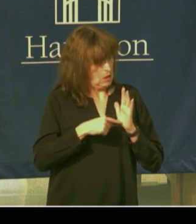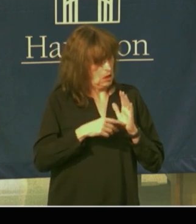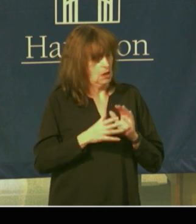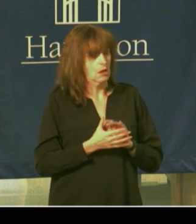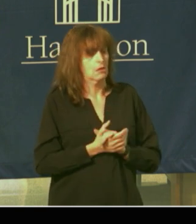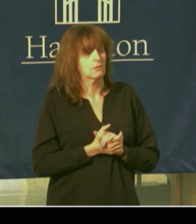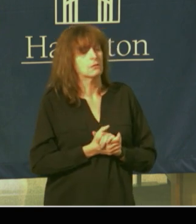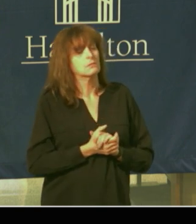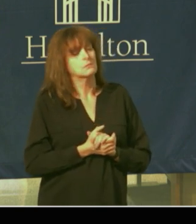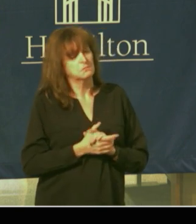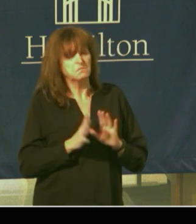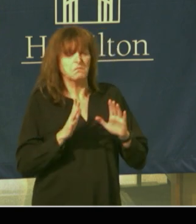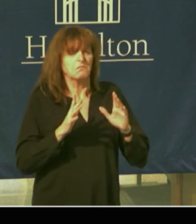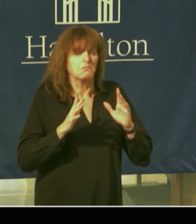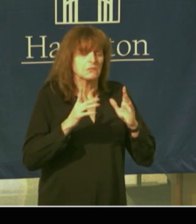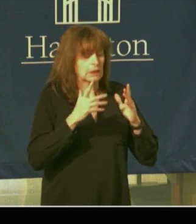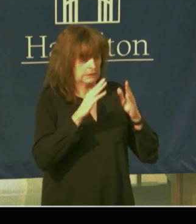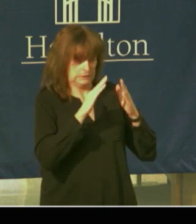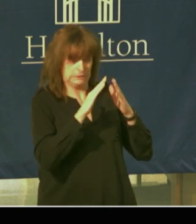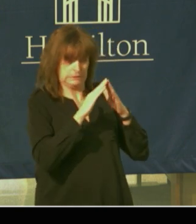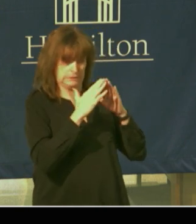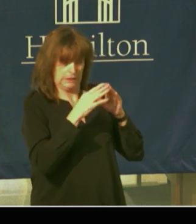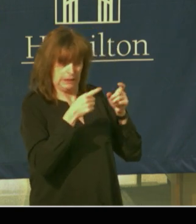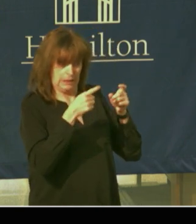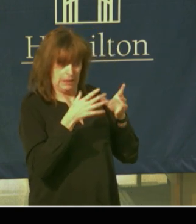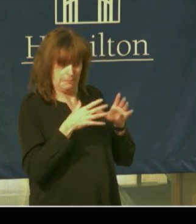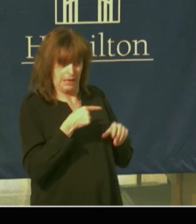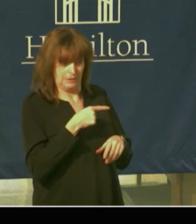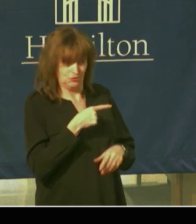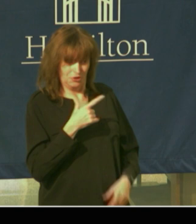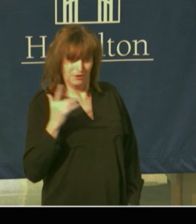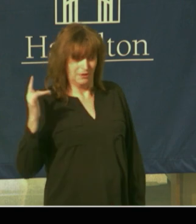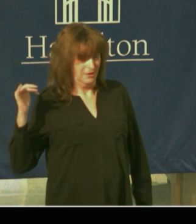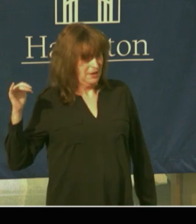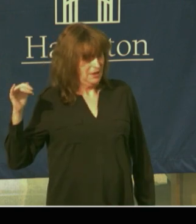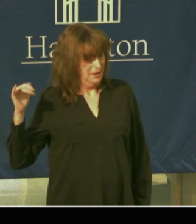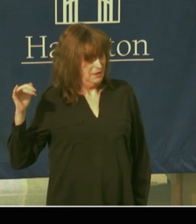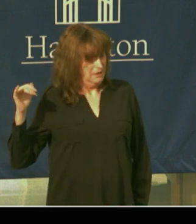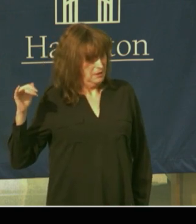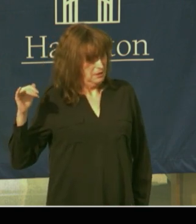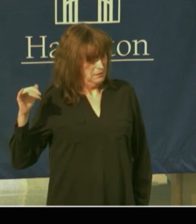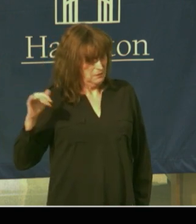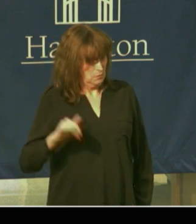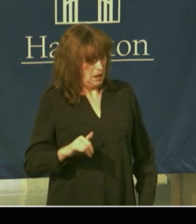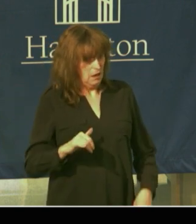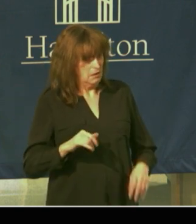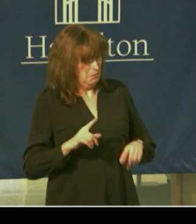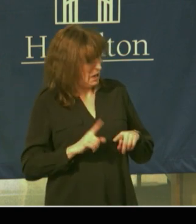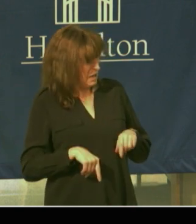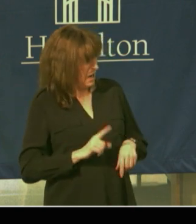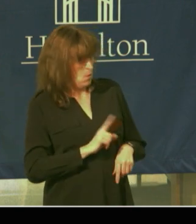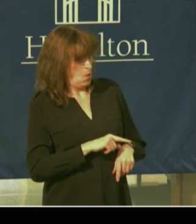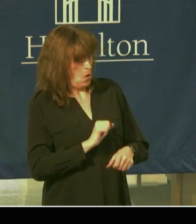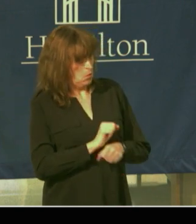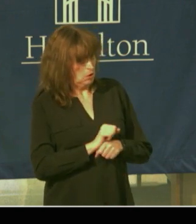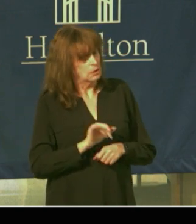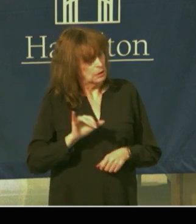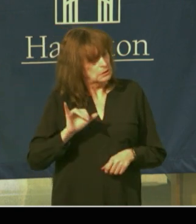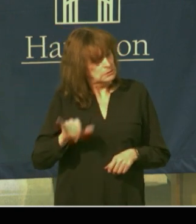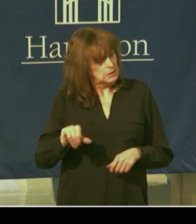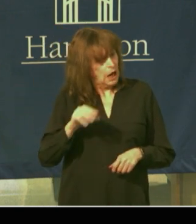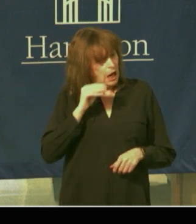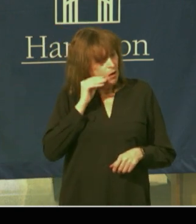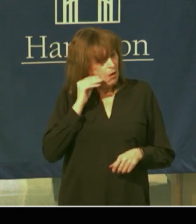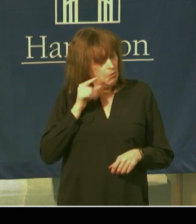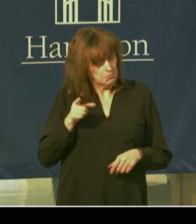to. In outside the country, comes back to the country, we're asking everybody, as Jeanette is doing, to self-isolate